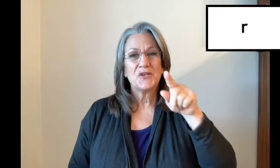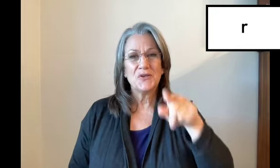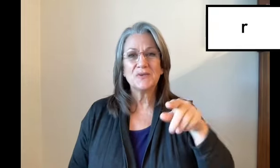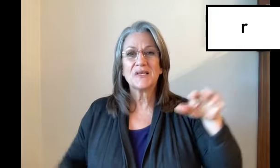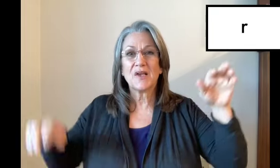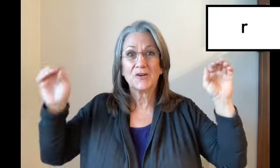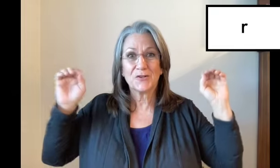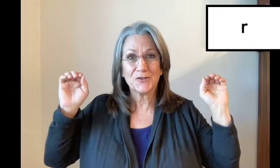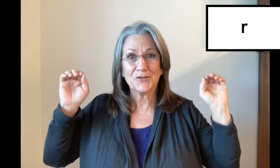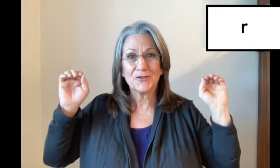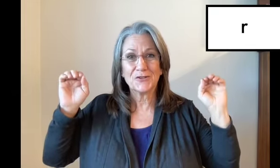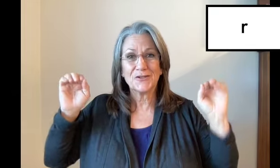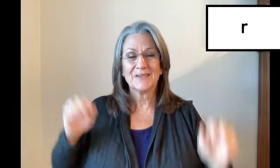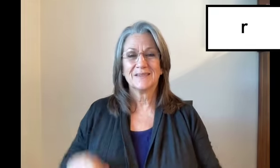You say